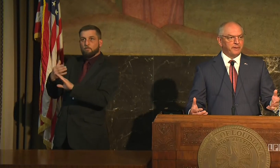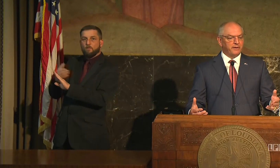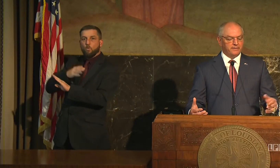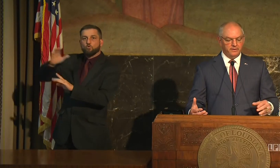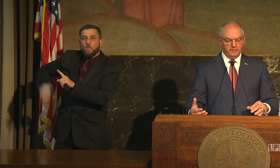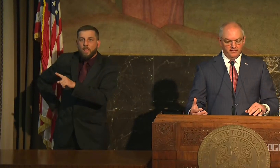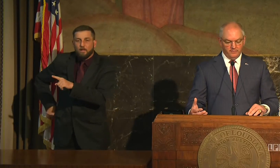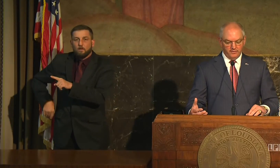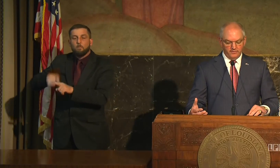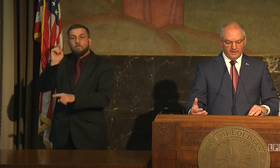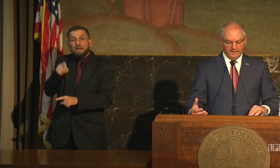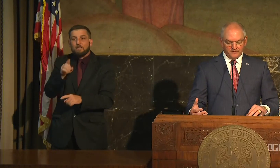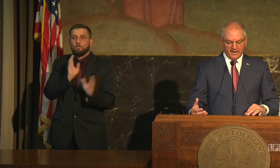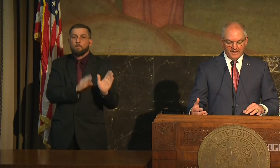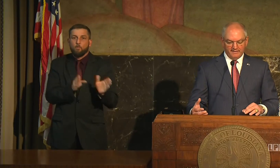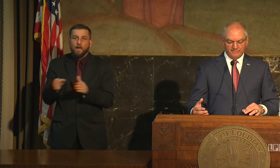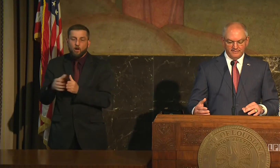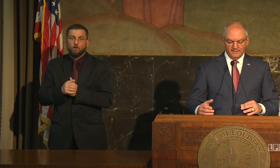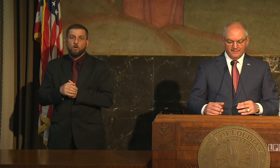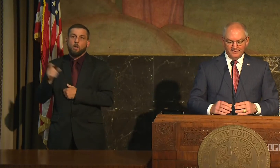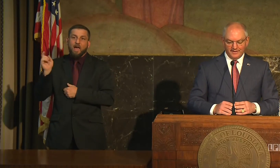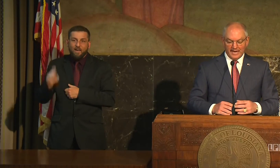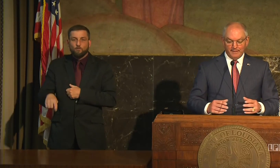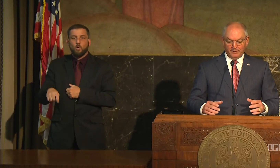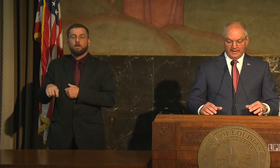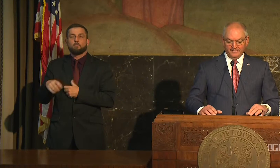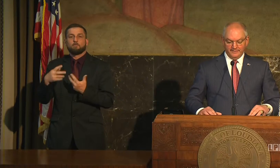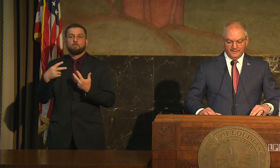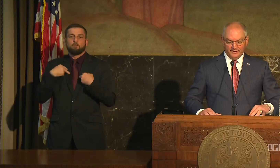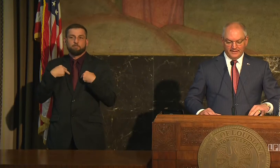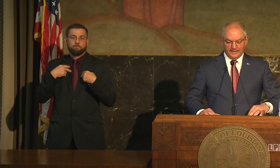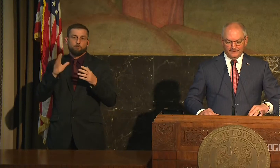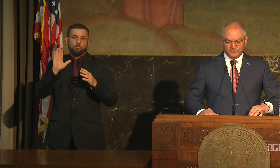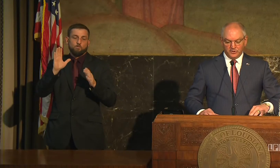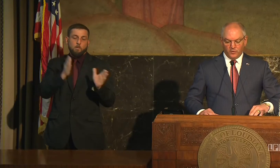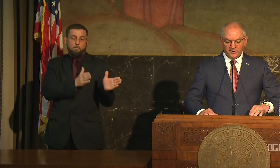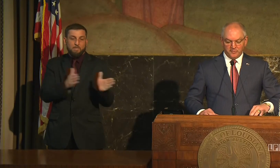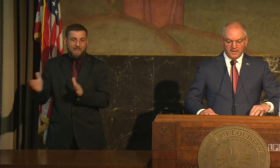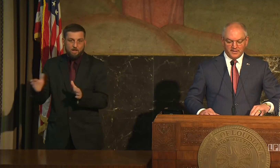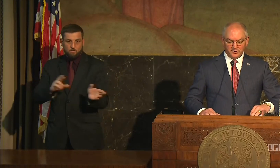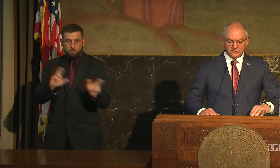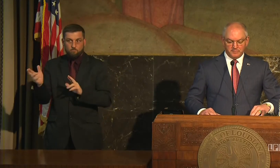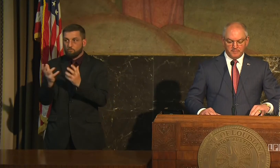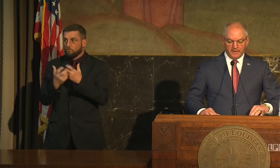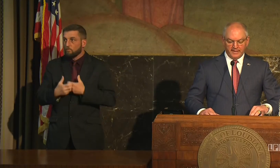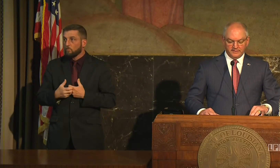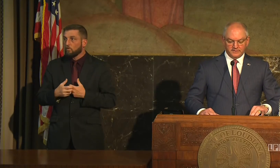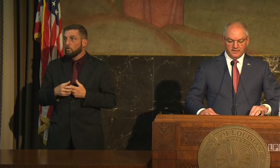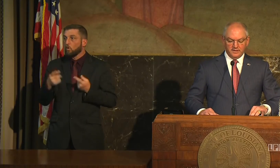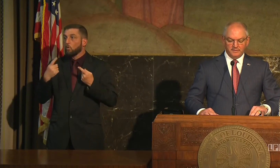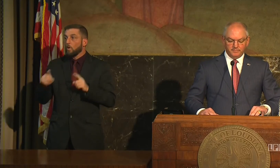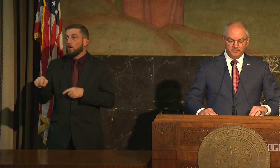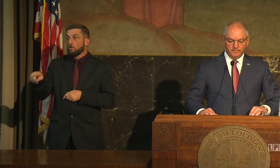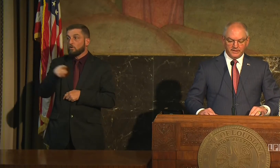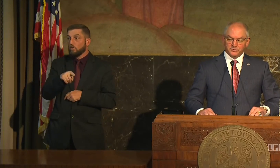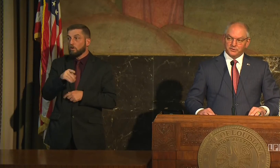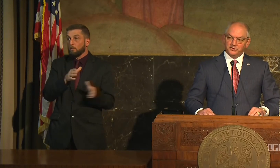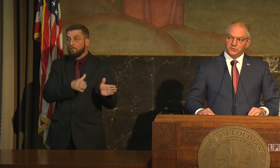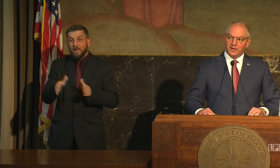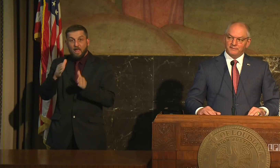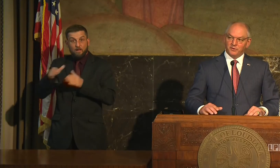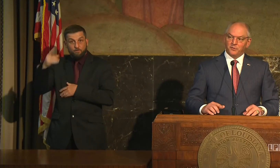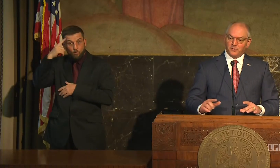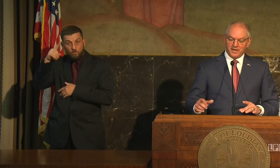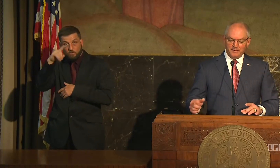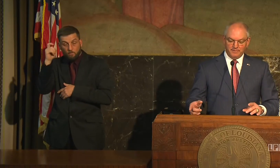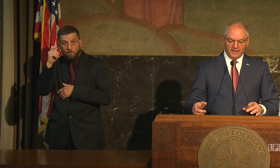to be prepared. You have to have a game plan. So while you're making your summer plans, make sure that